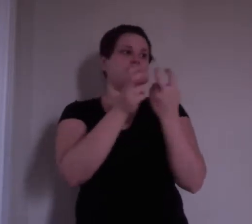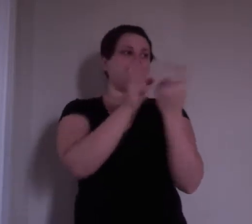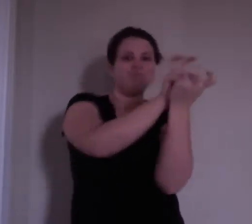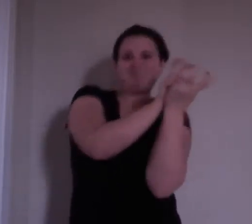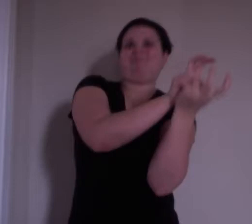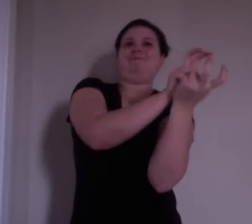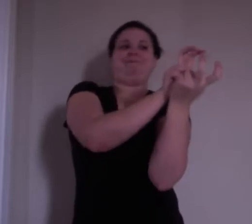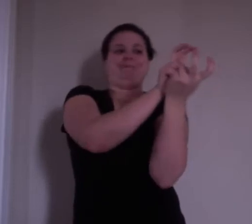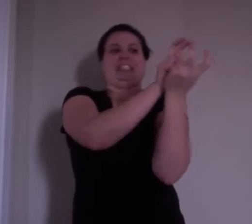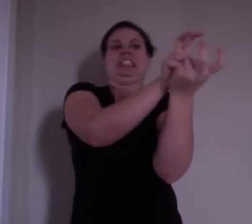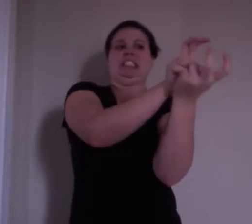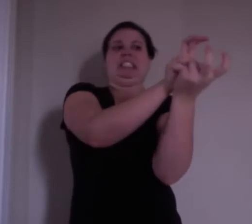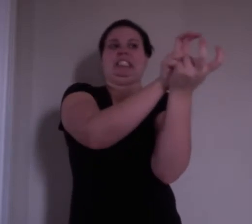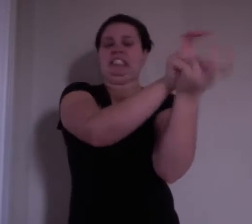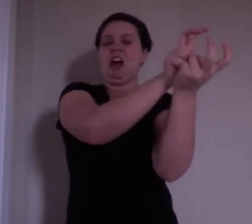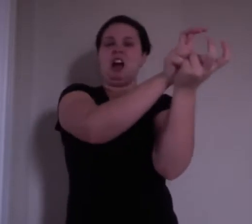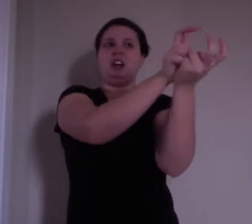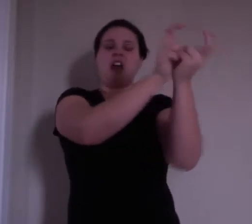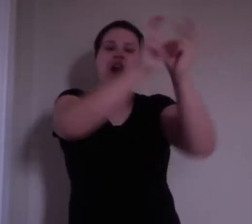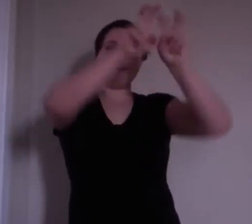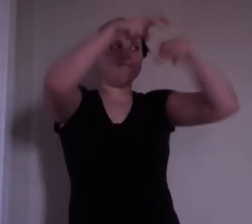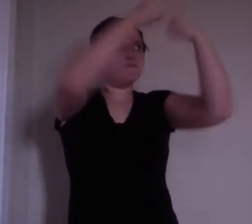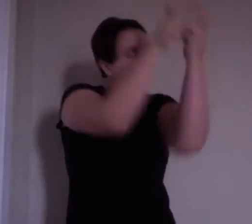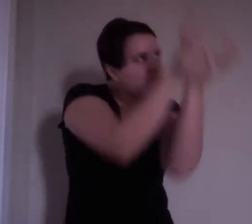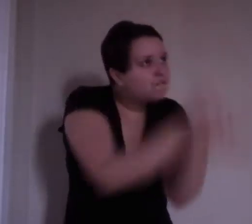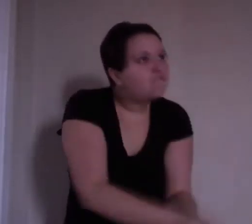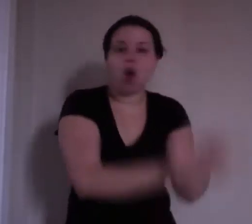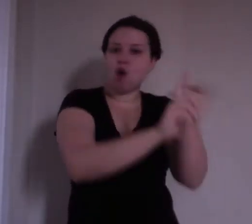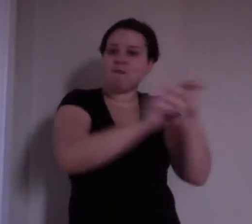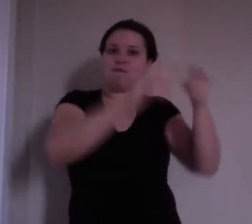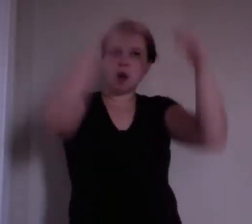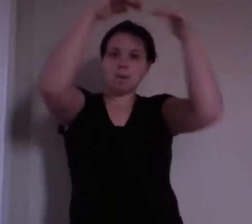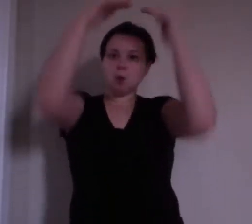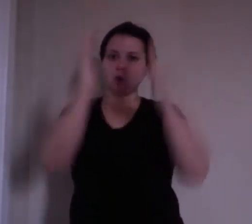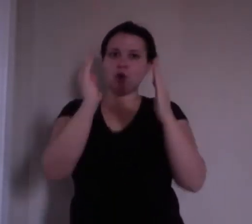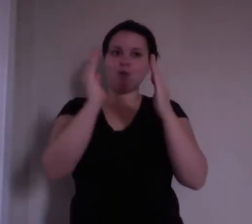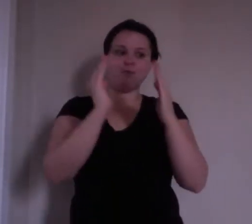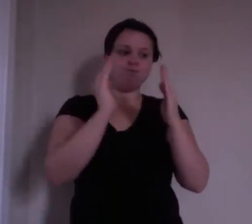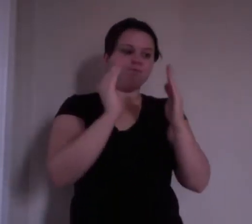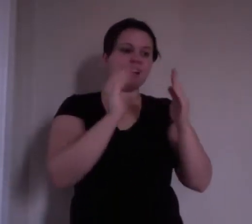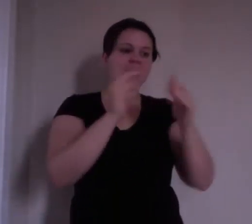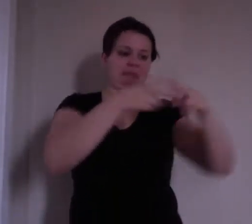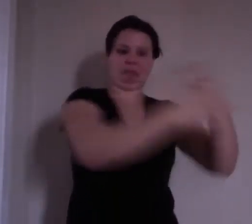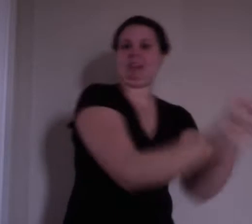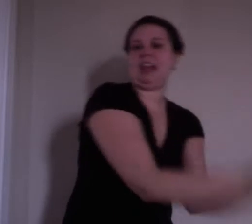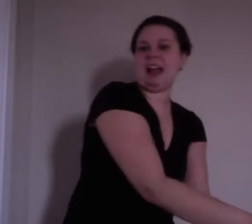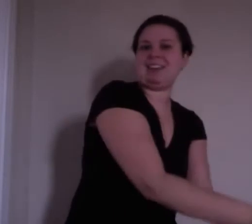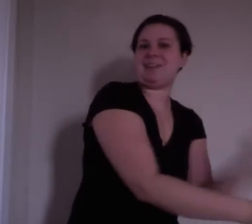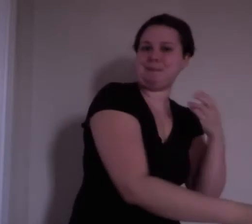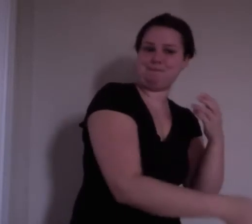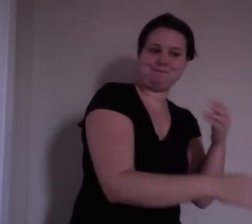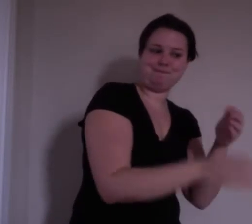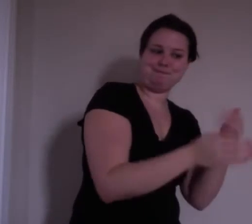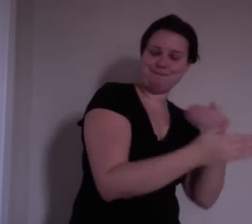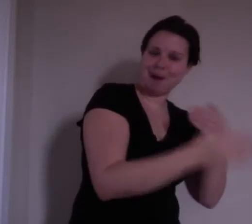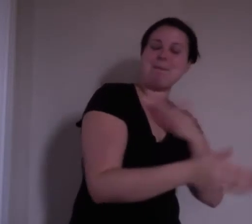and fallen from a rooftop somewhere and landed at my feet. So, for